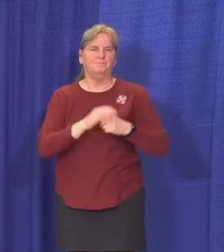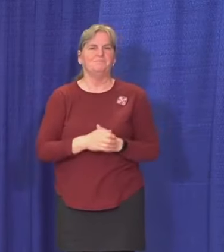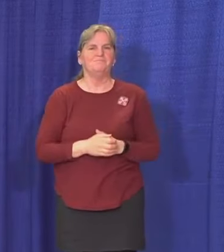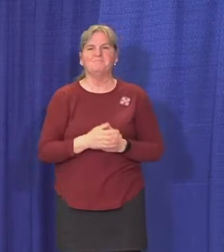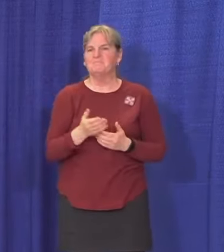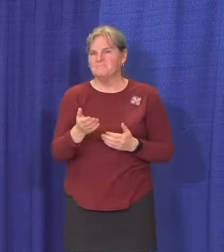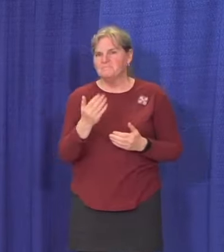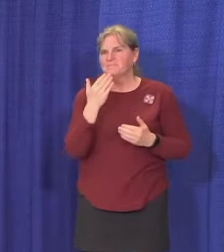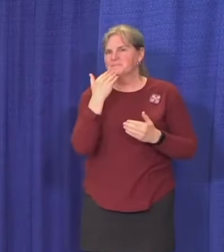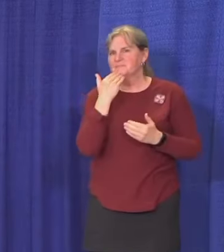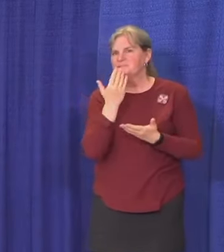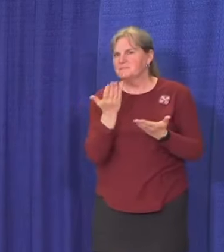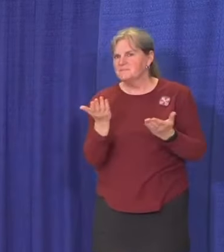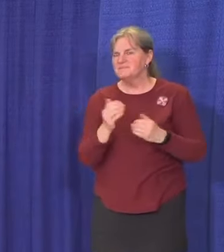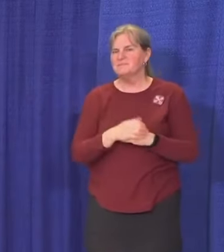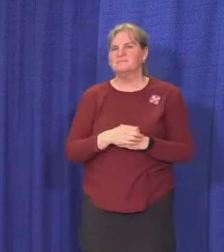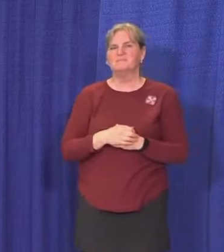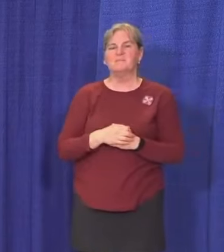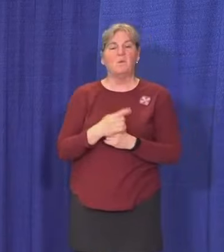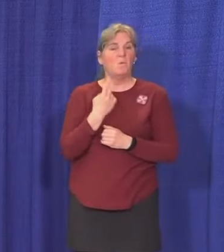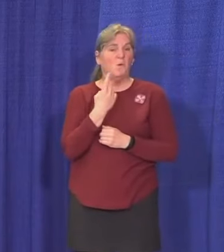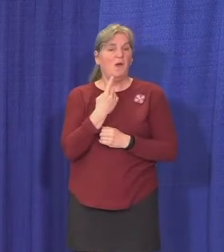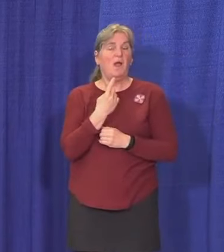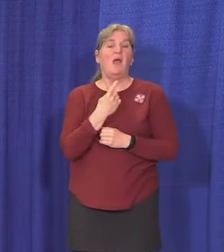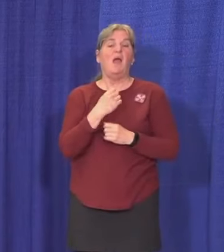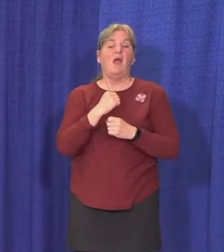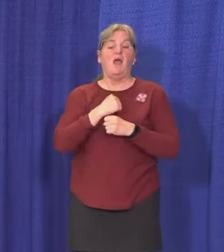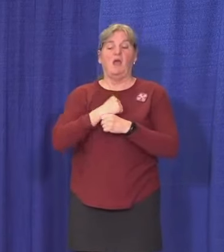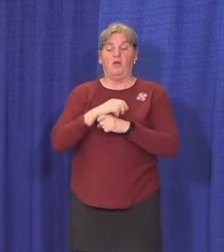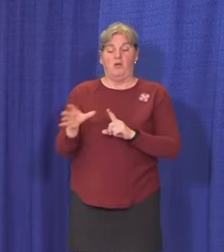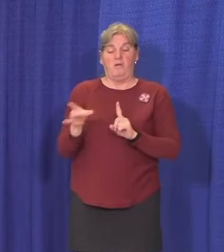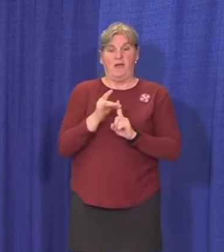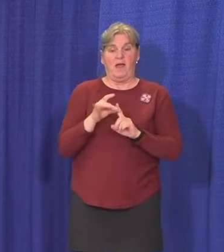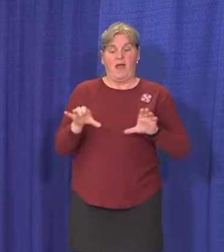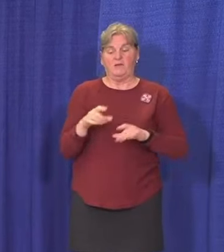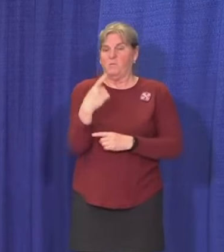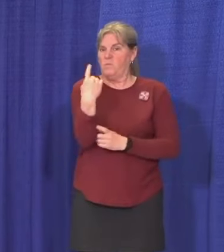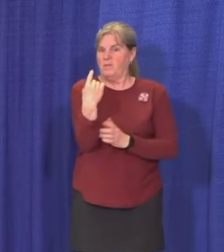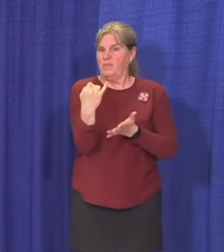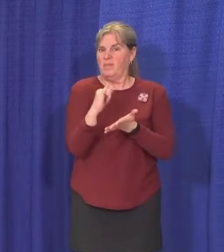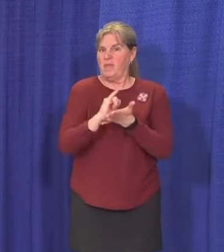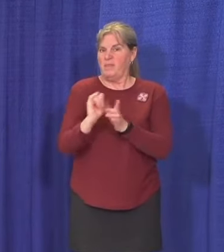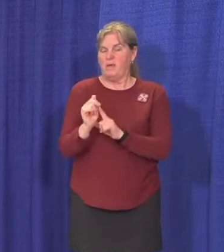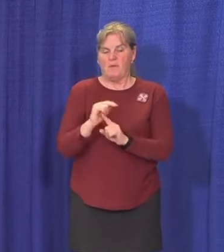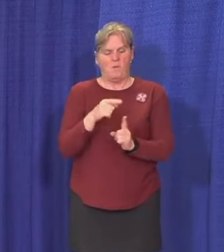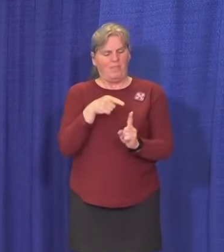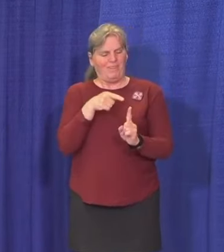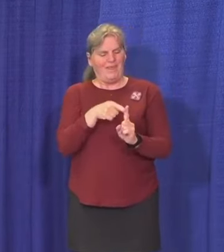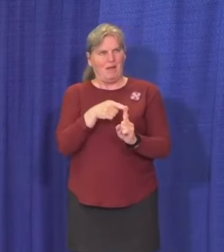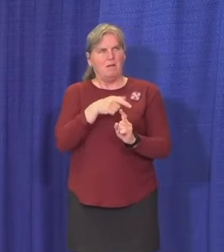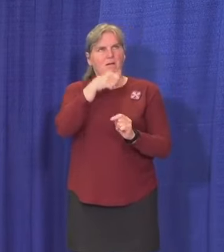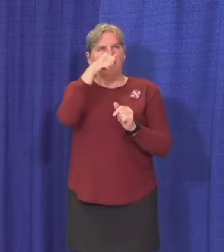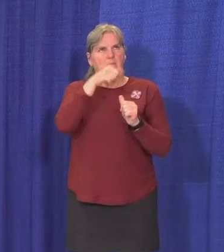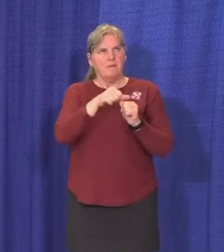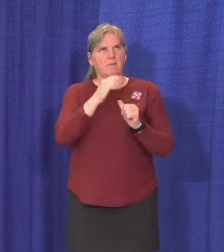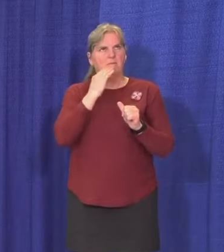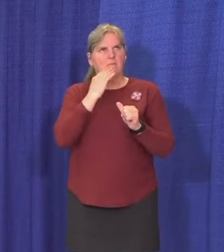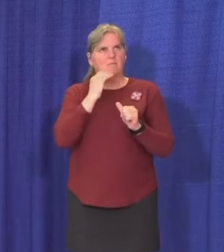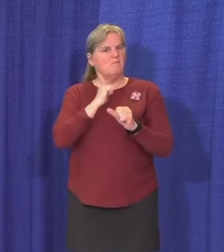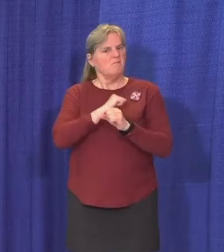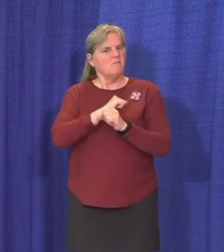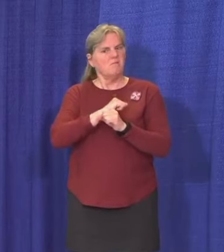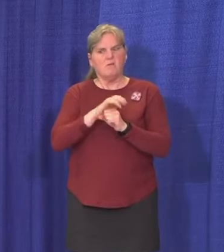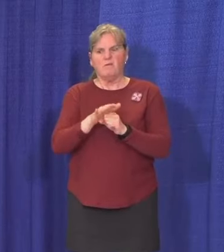Thankfully, we have only one active case, but this is a reminder that we remain vulnerable to